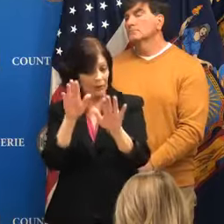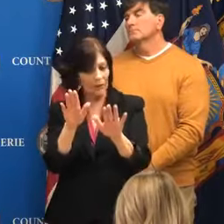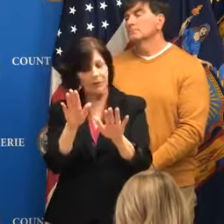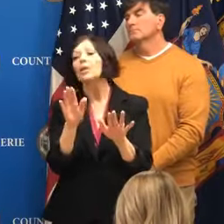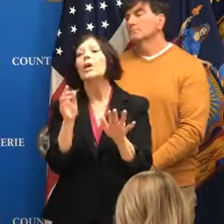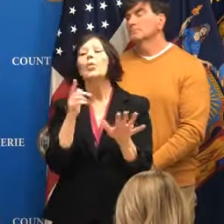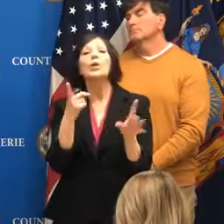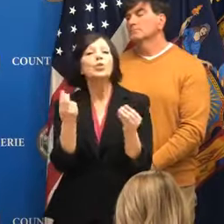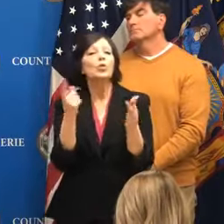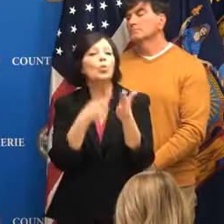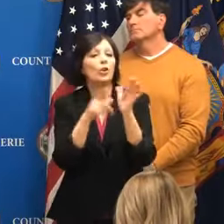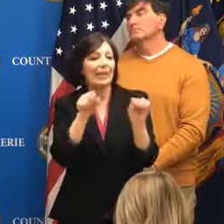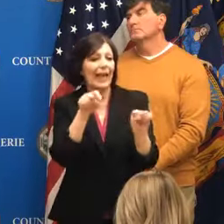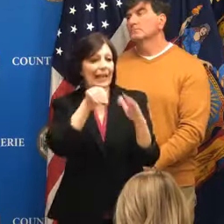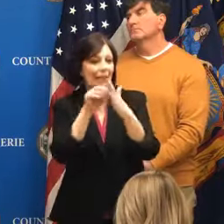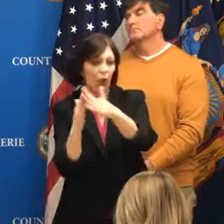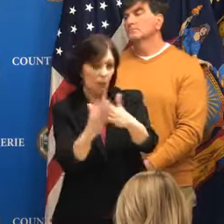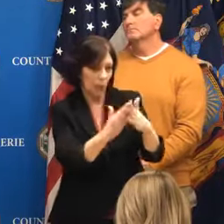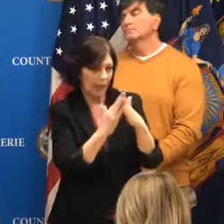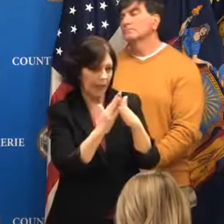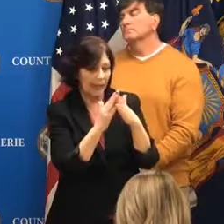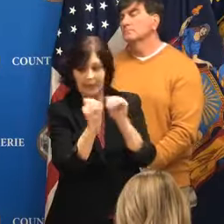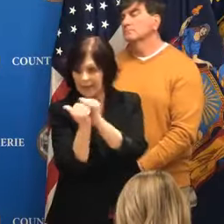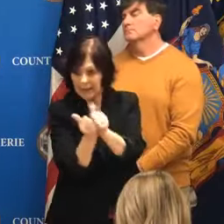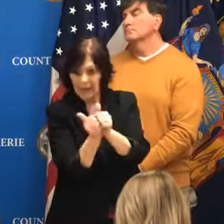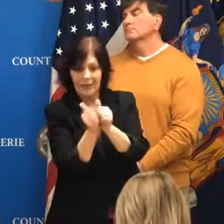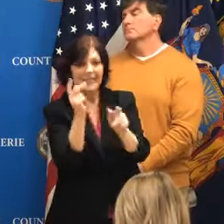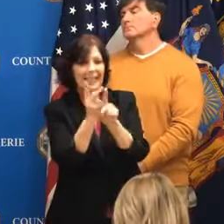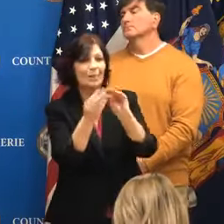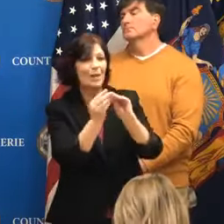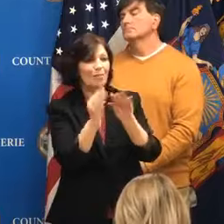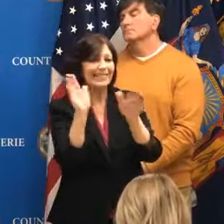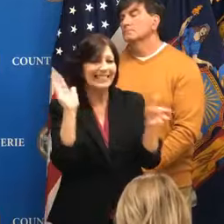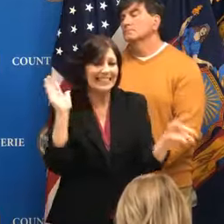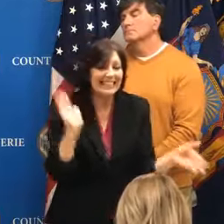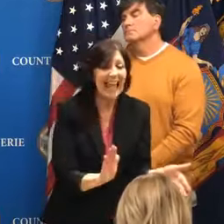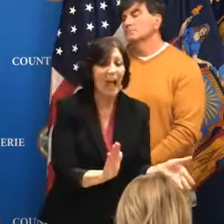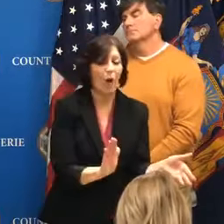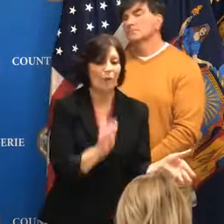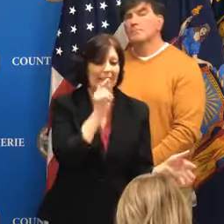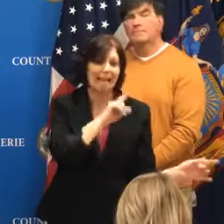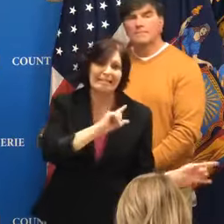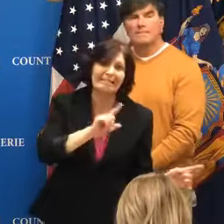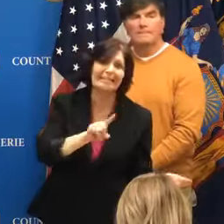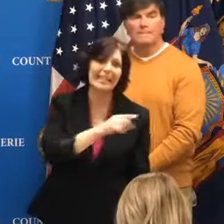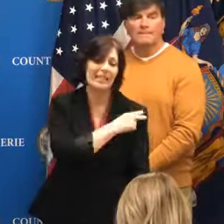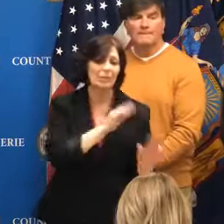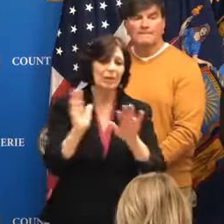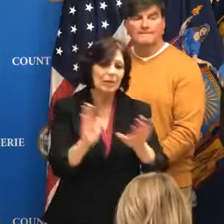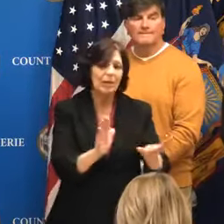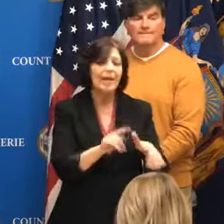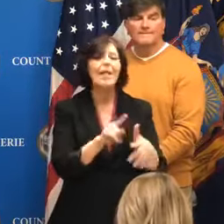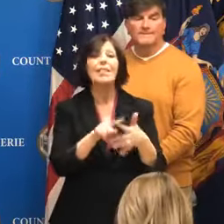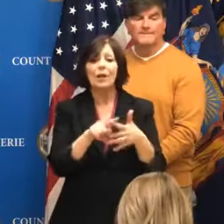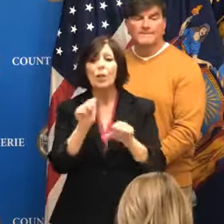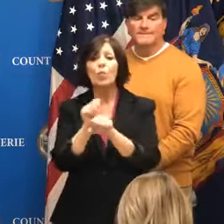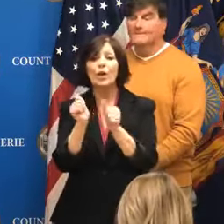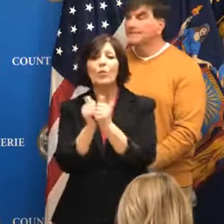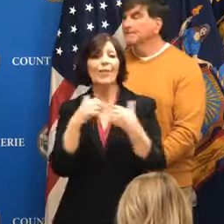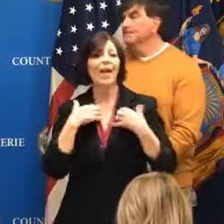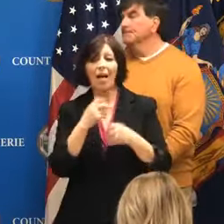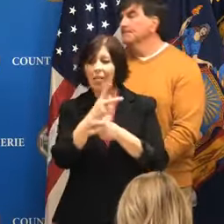what we can in our community, us all working together to keep the numbers down, to keep the peak as low as possible, and then working with our